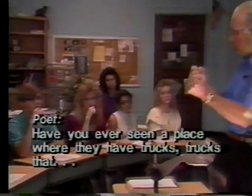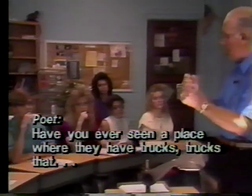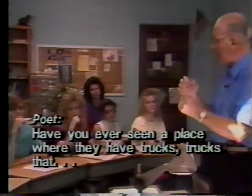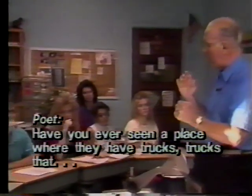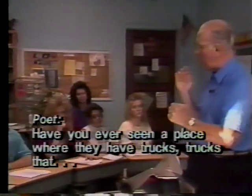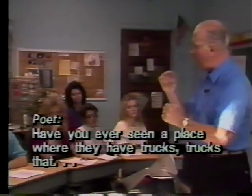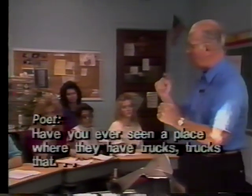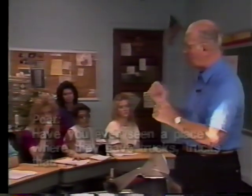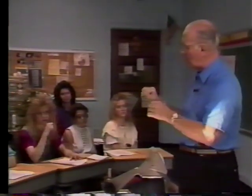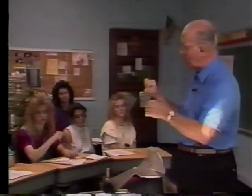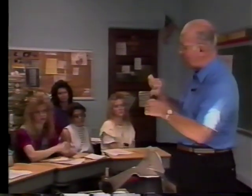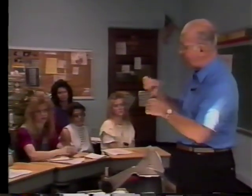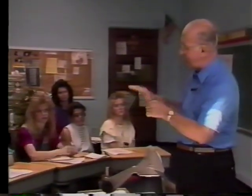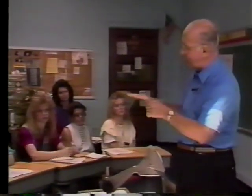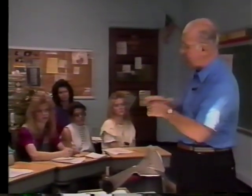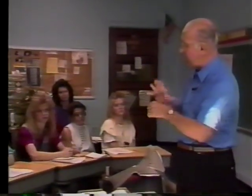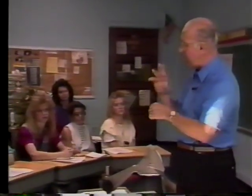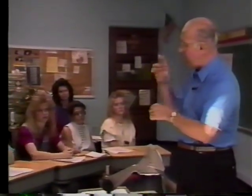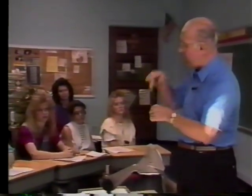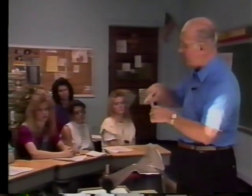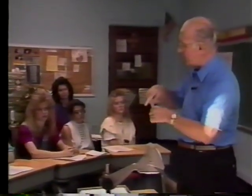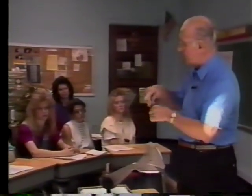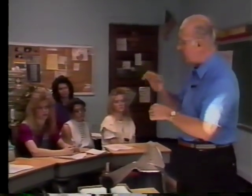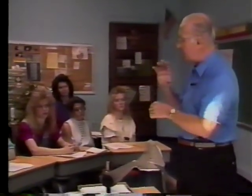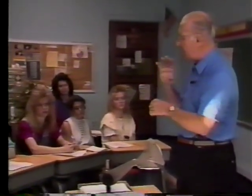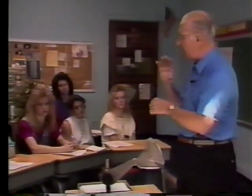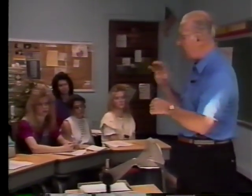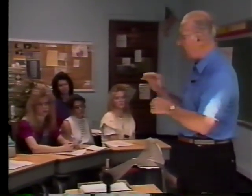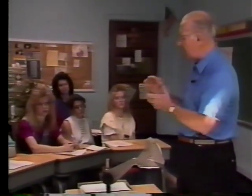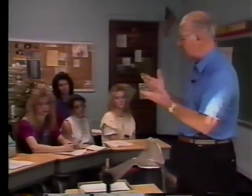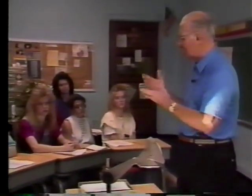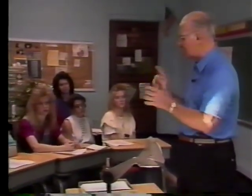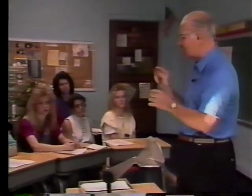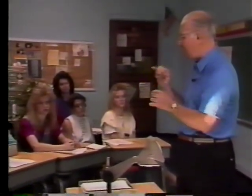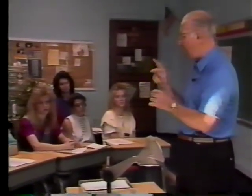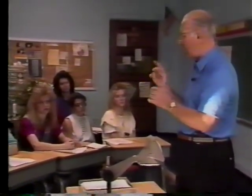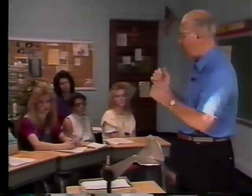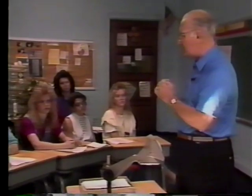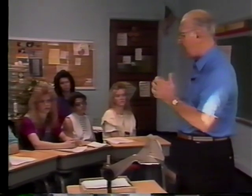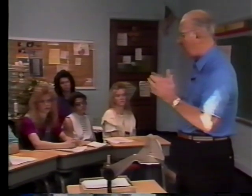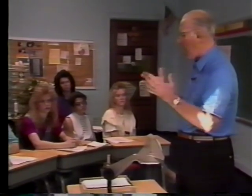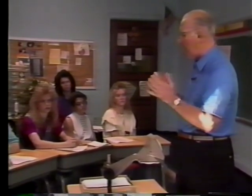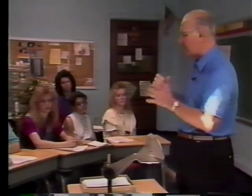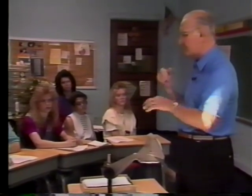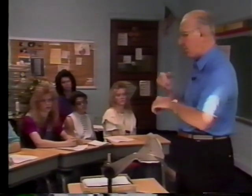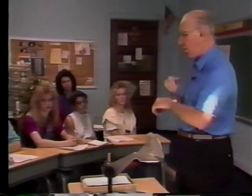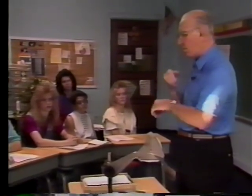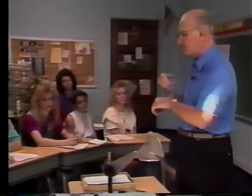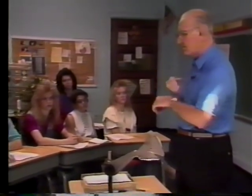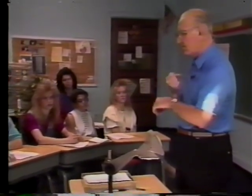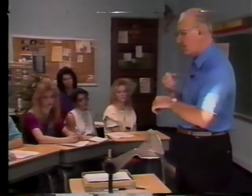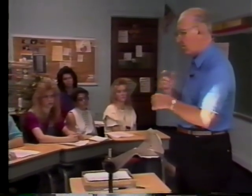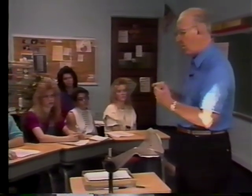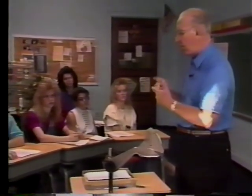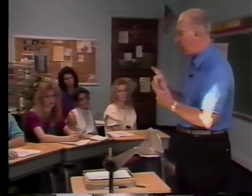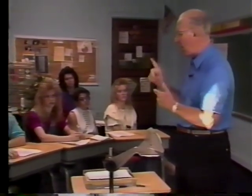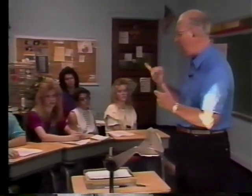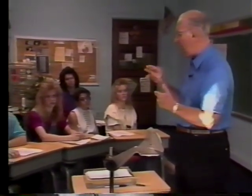When they go to fill up the truck with a lot of stones for